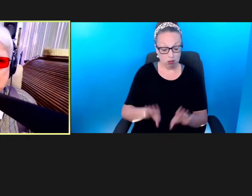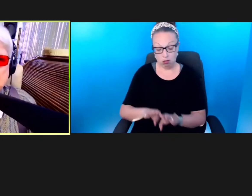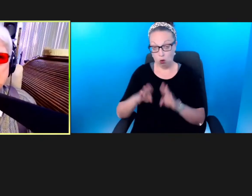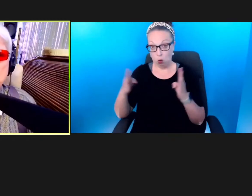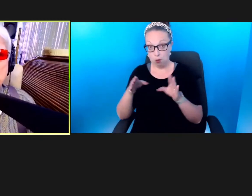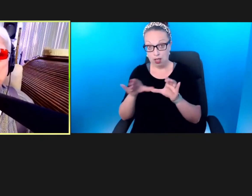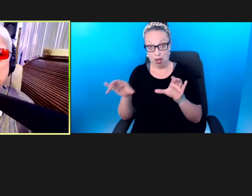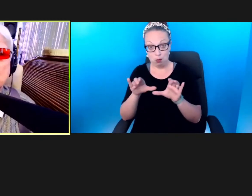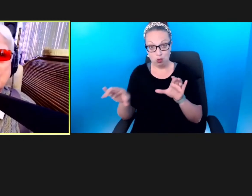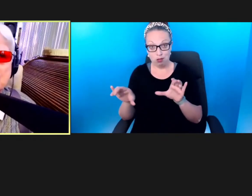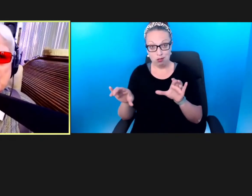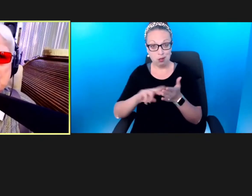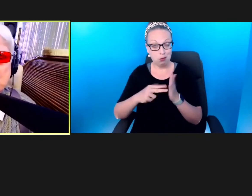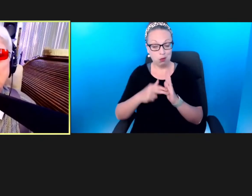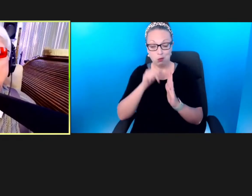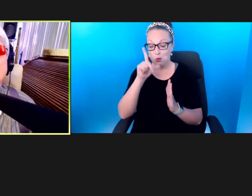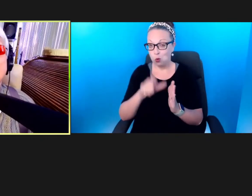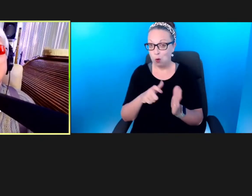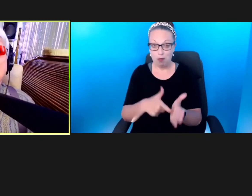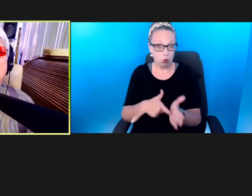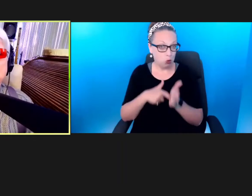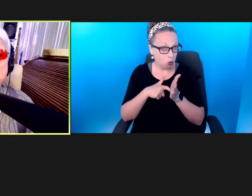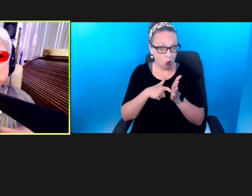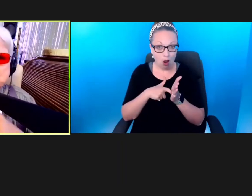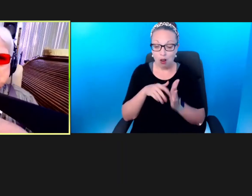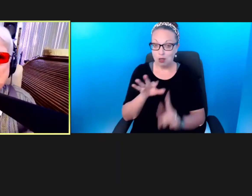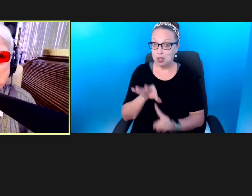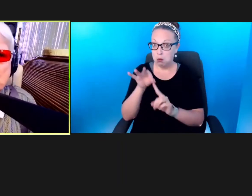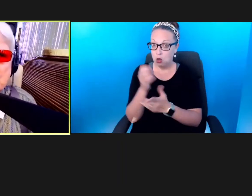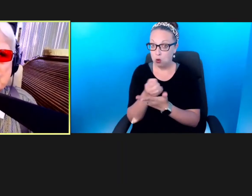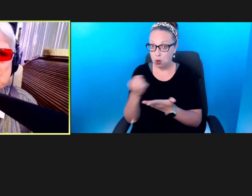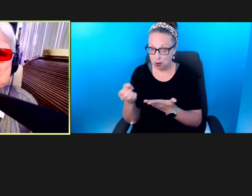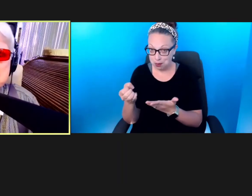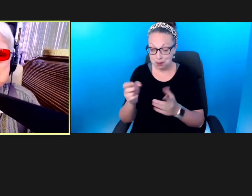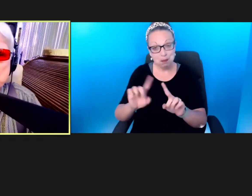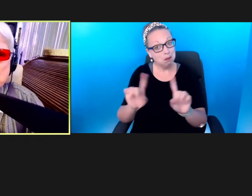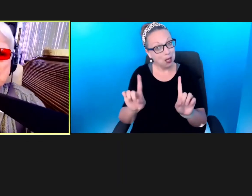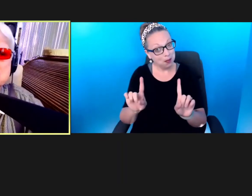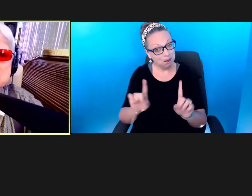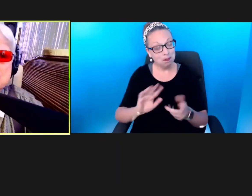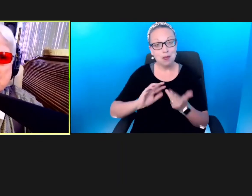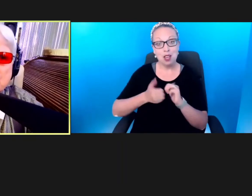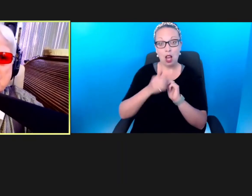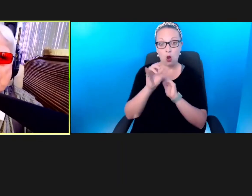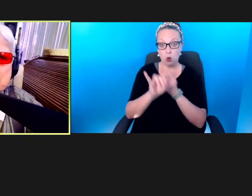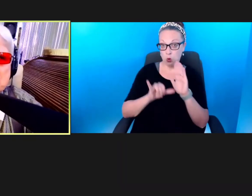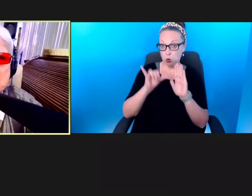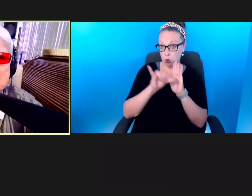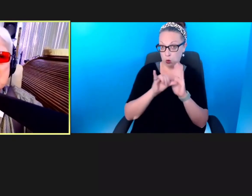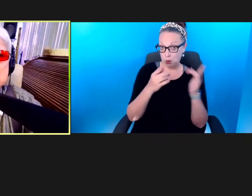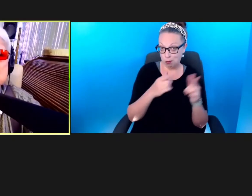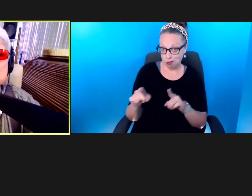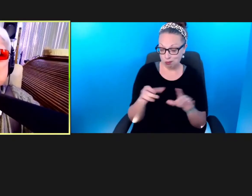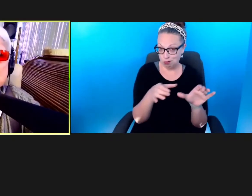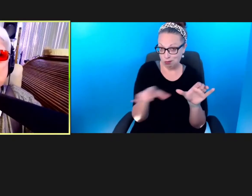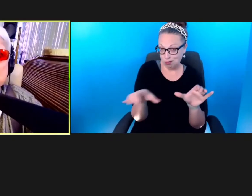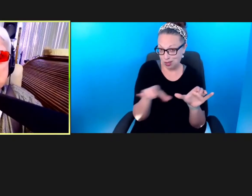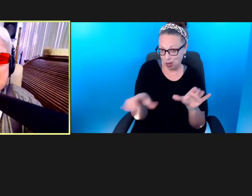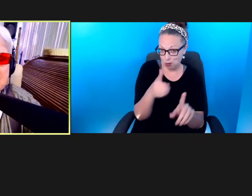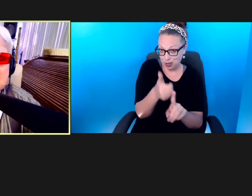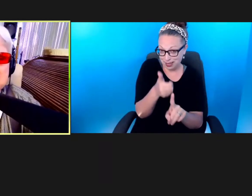special equipment required. However, the way that YouTube works, captioning